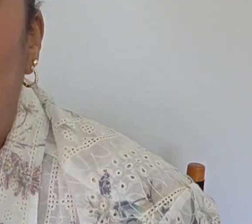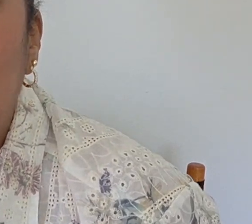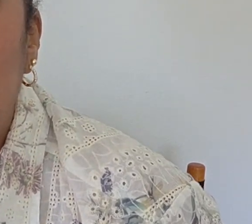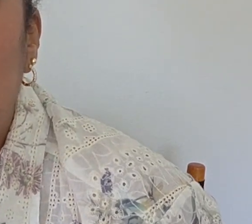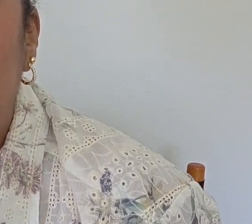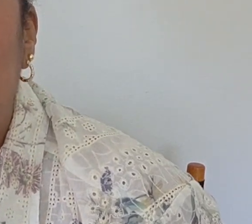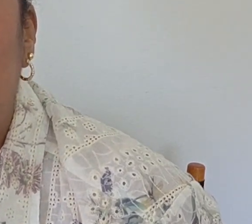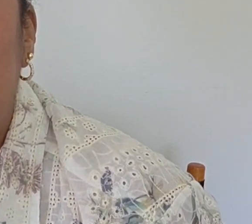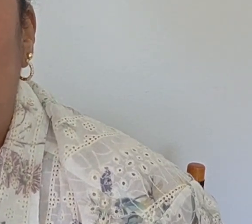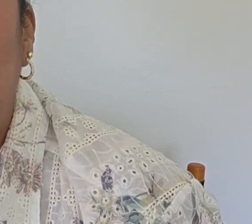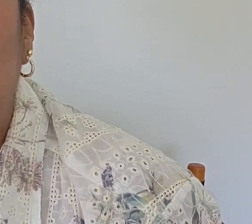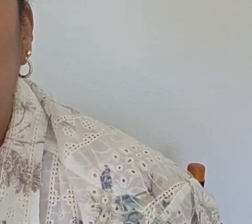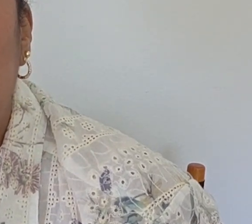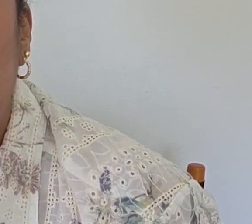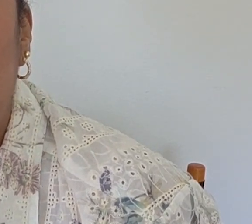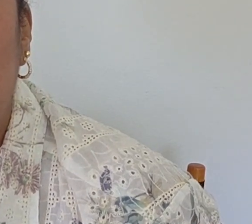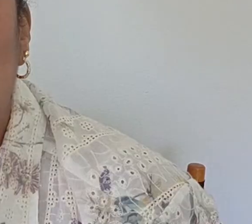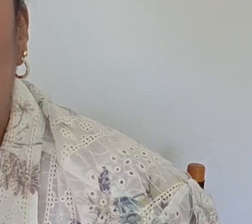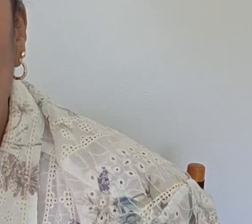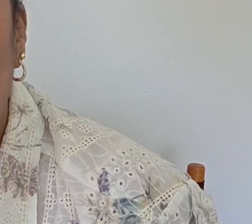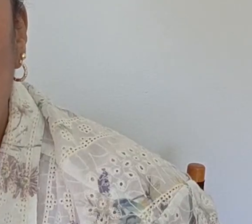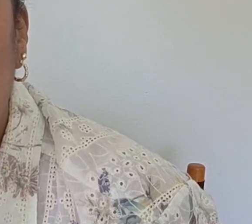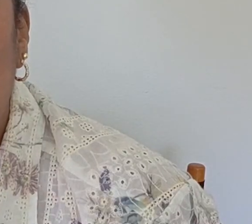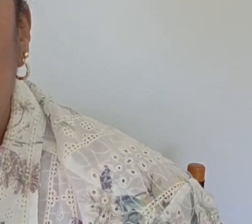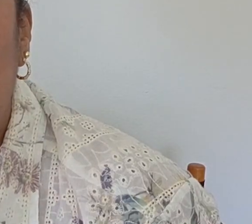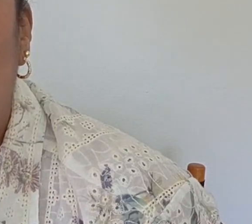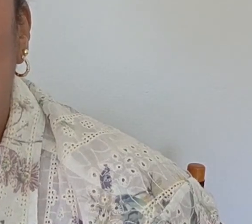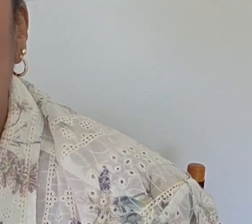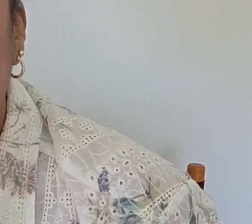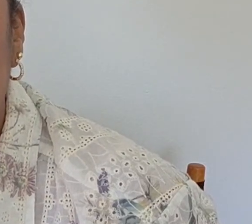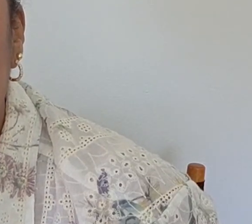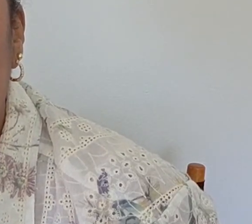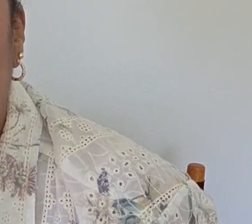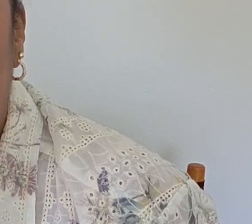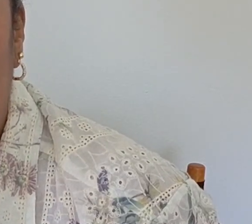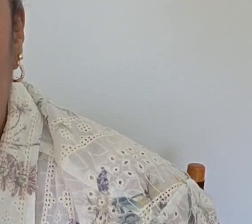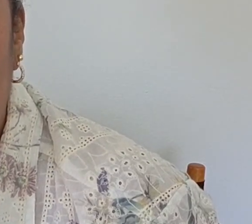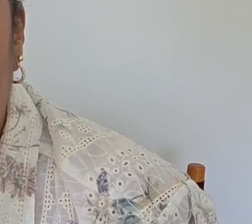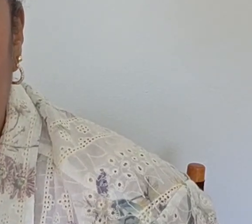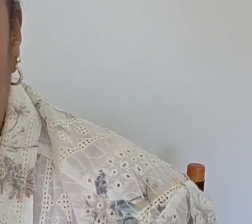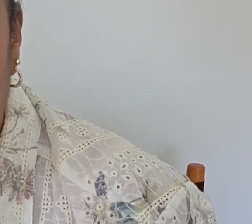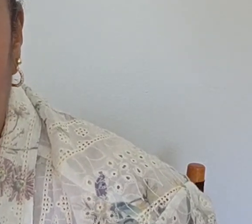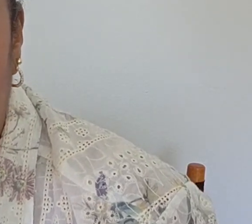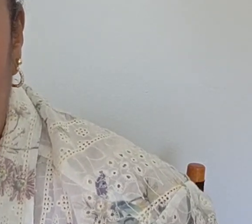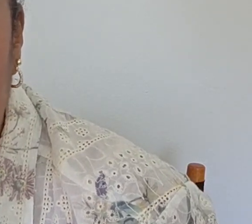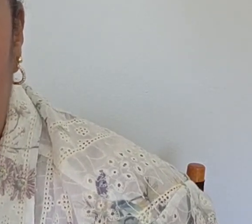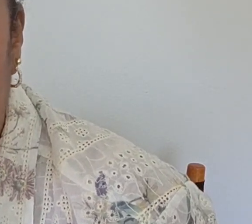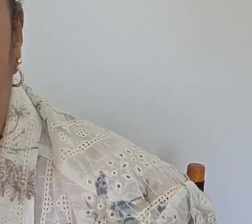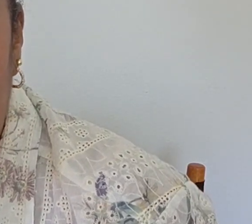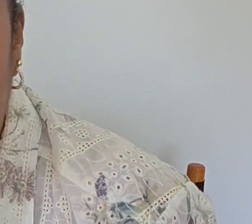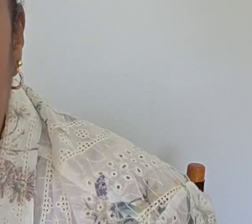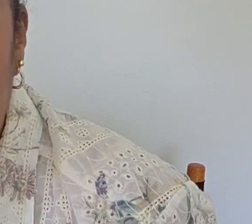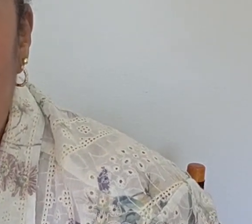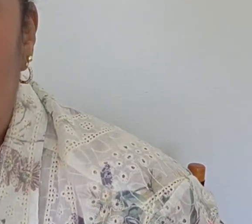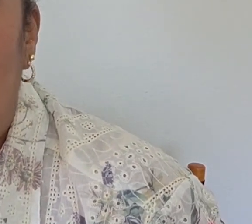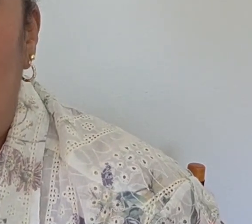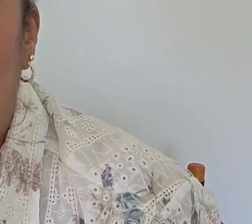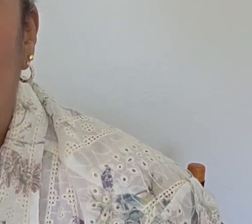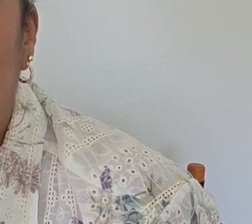But it also gives us an opportunity to explore the complexities of family connection and